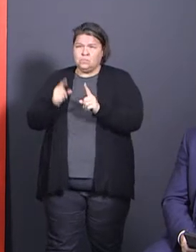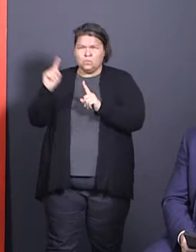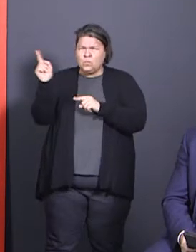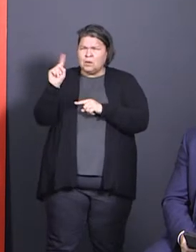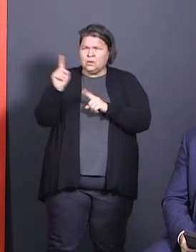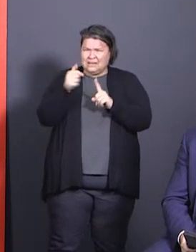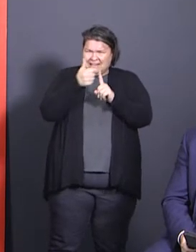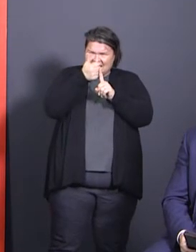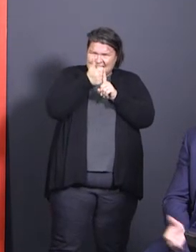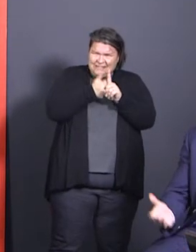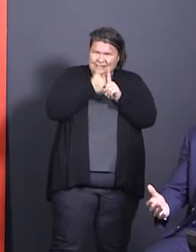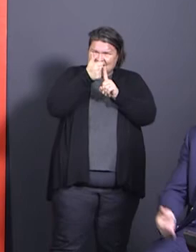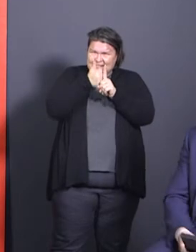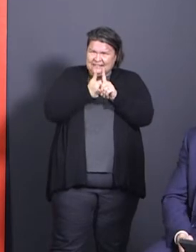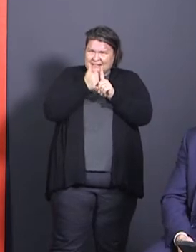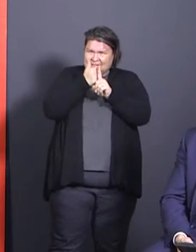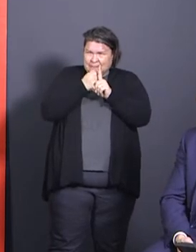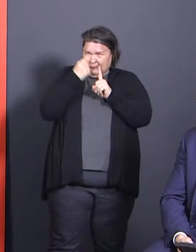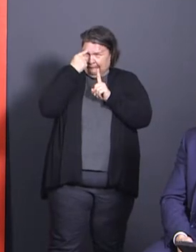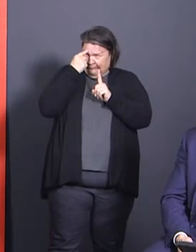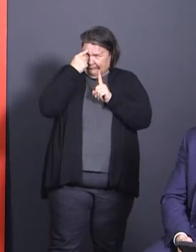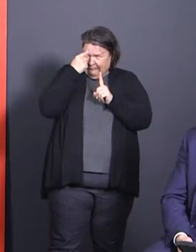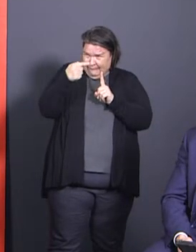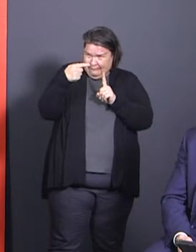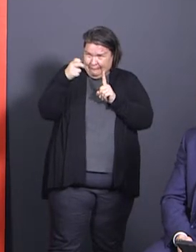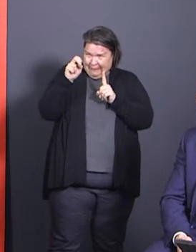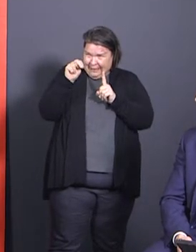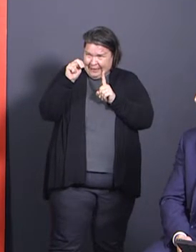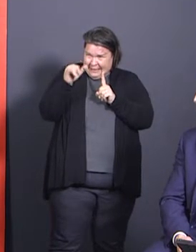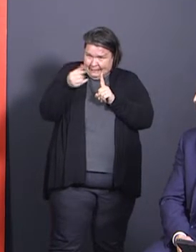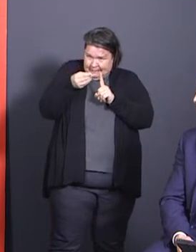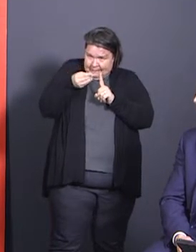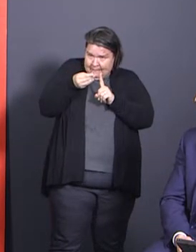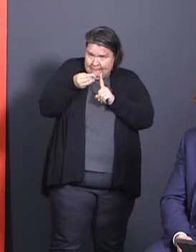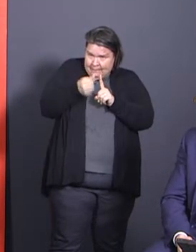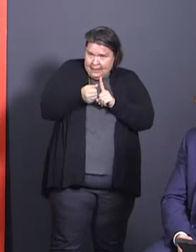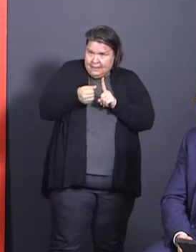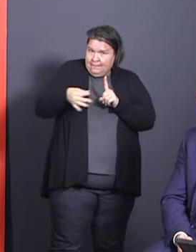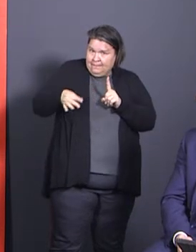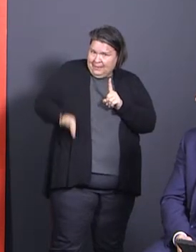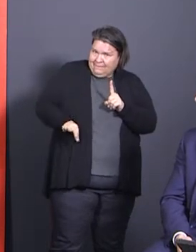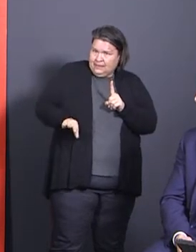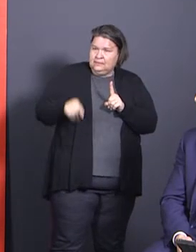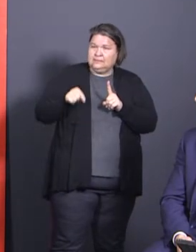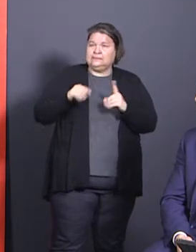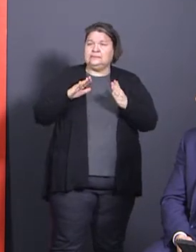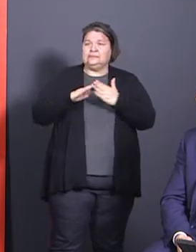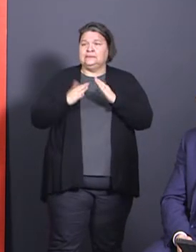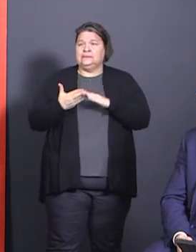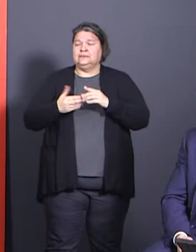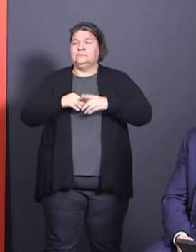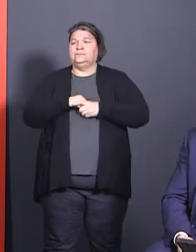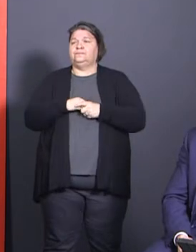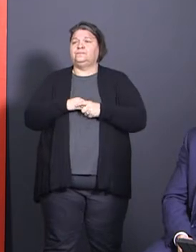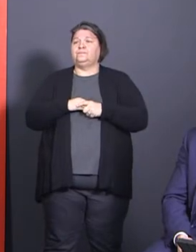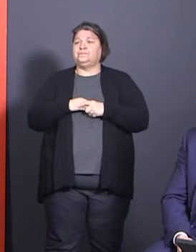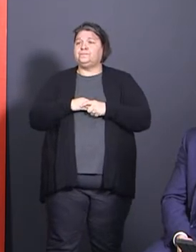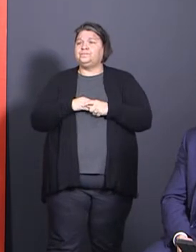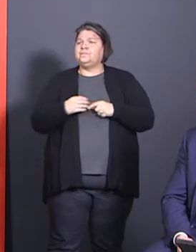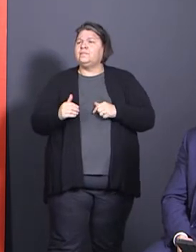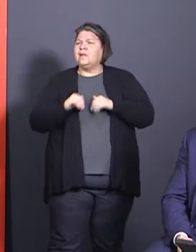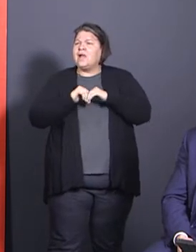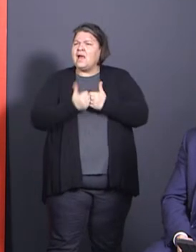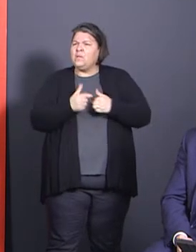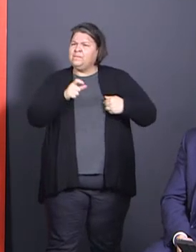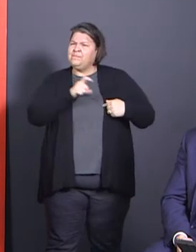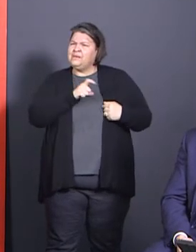towards the goal of public safety. Manny, I get so many questions. People want to know how are officers feeling about this and what can